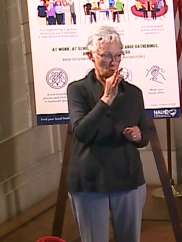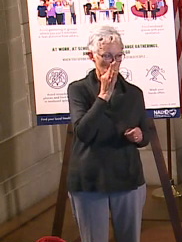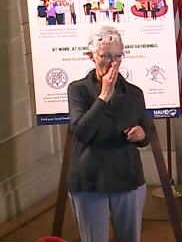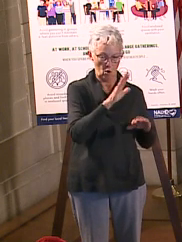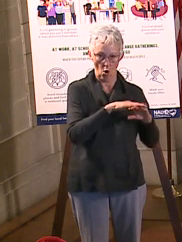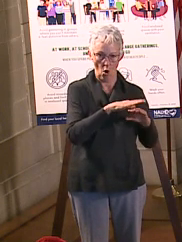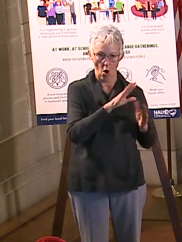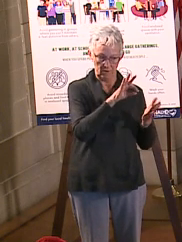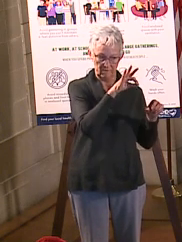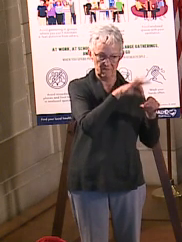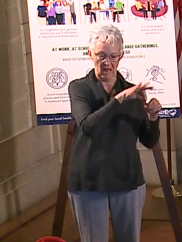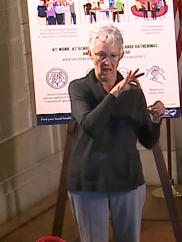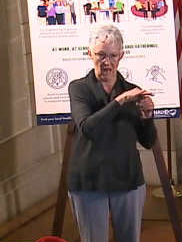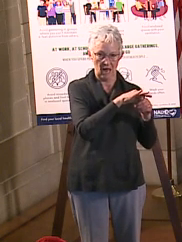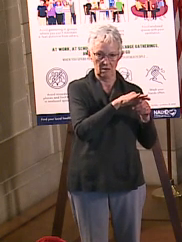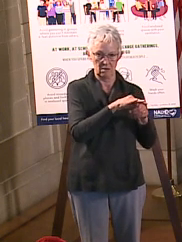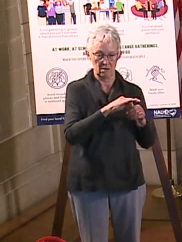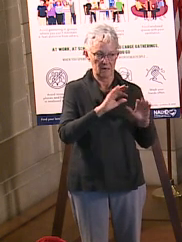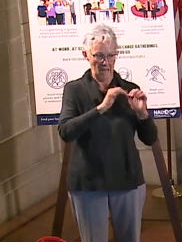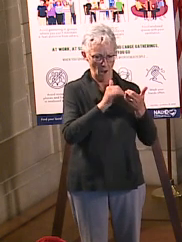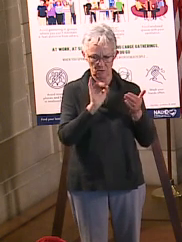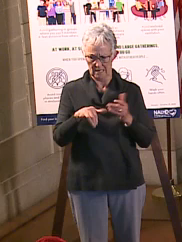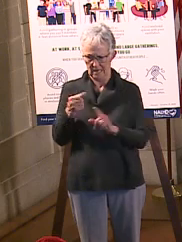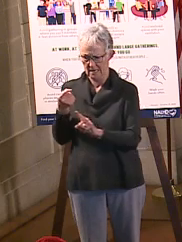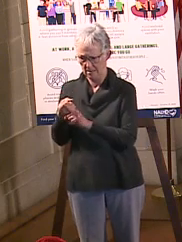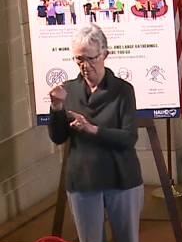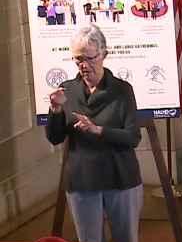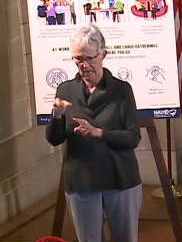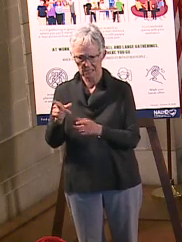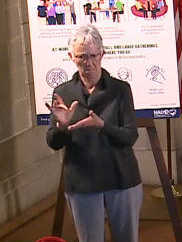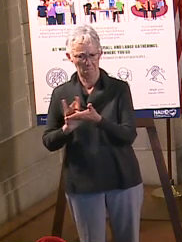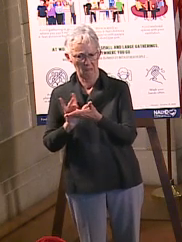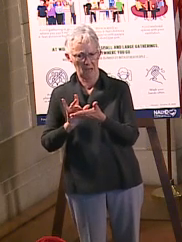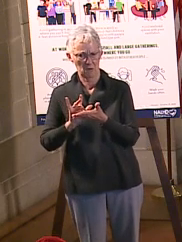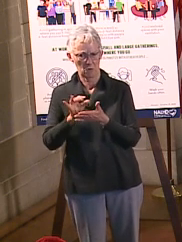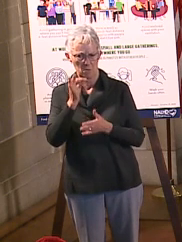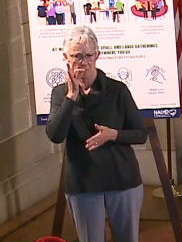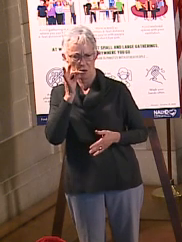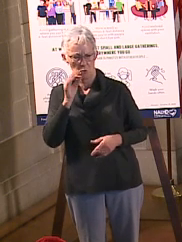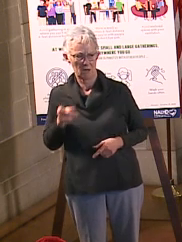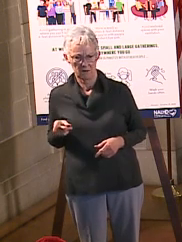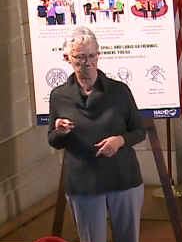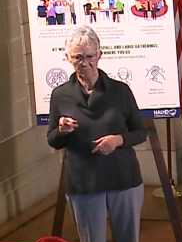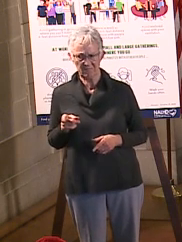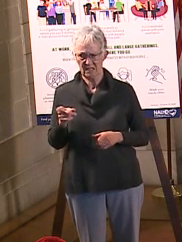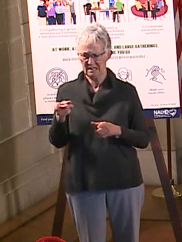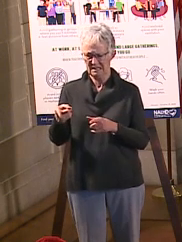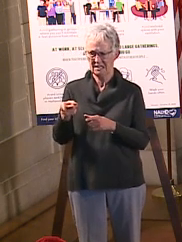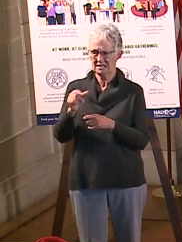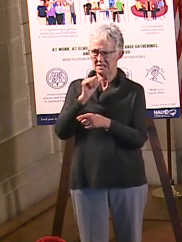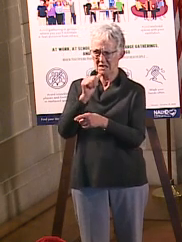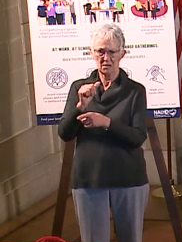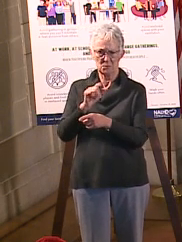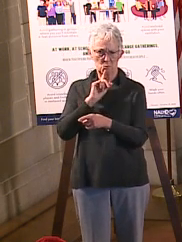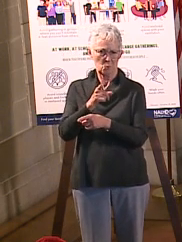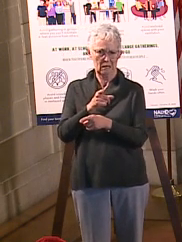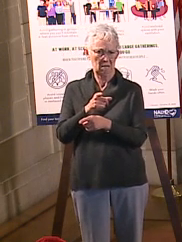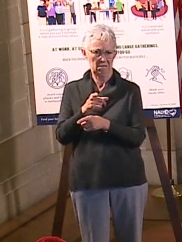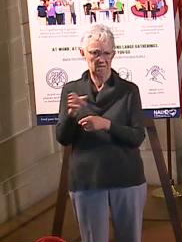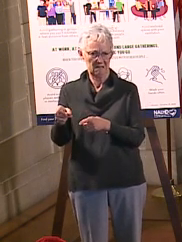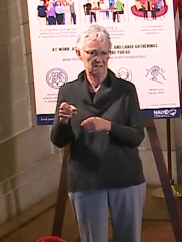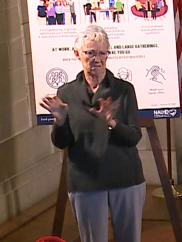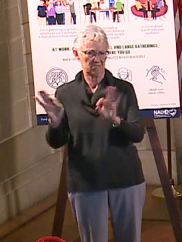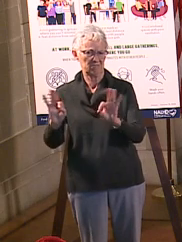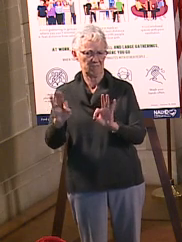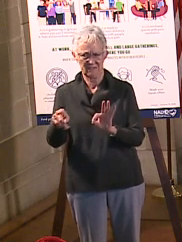point exactly, is that there's no such thing as medical marijuana. It's a drug. And the long-term plan for the big marijuana industry is to